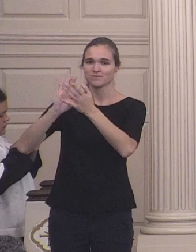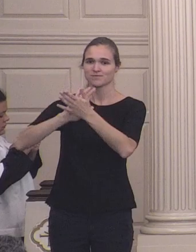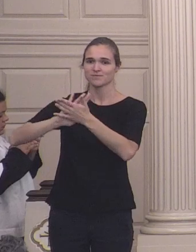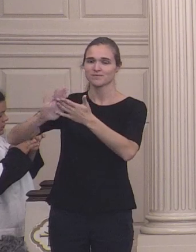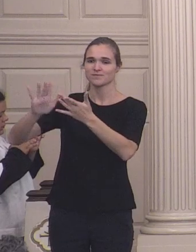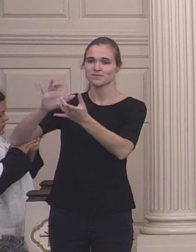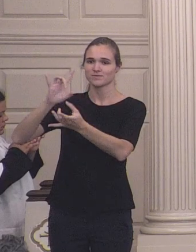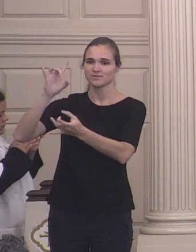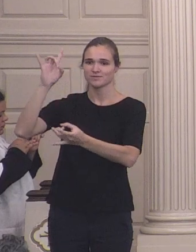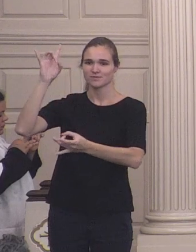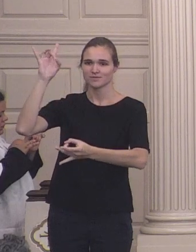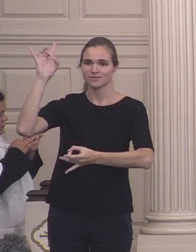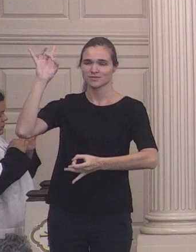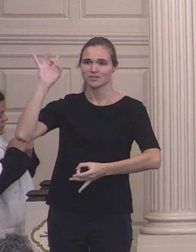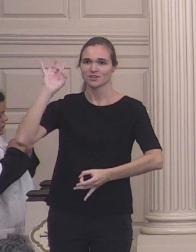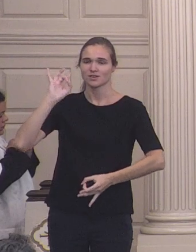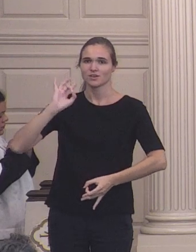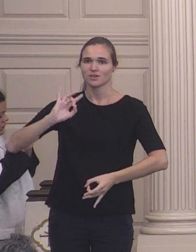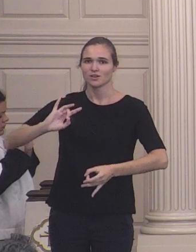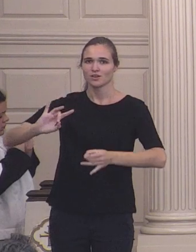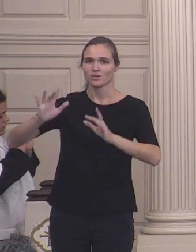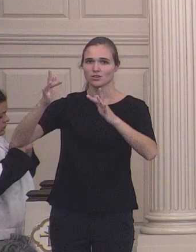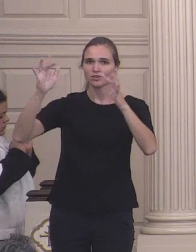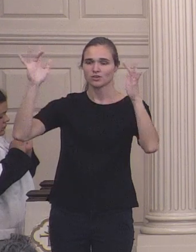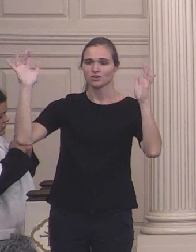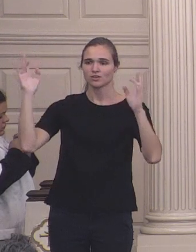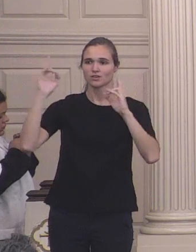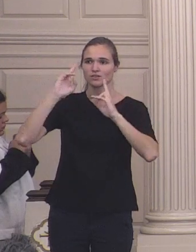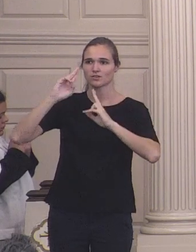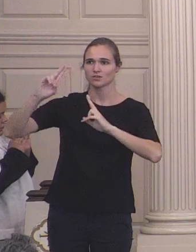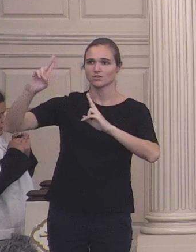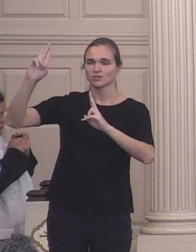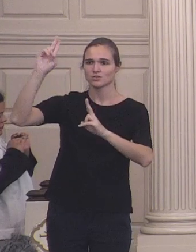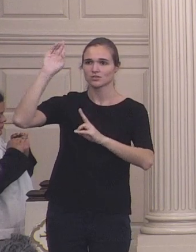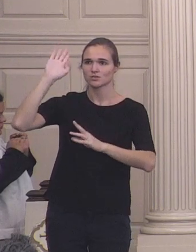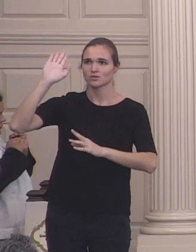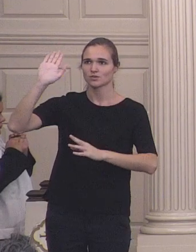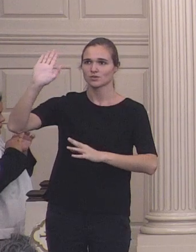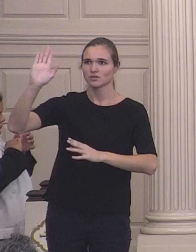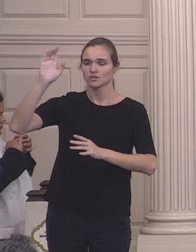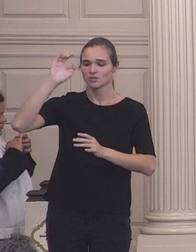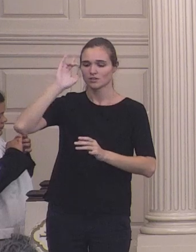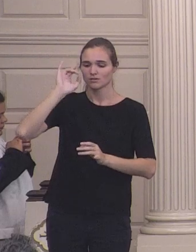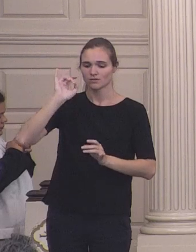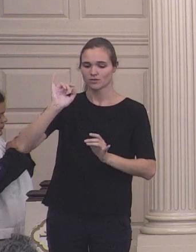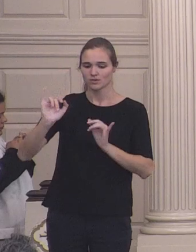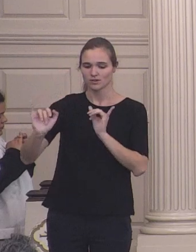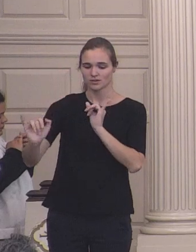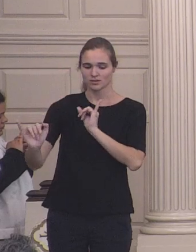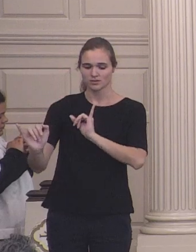Holy Spirit, all glory and honor is yours